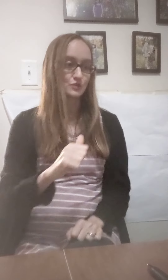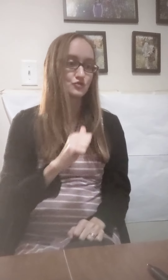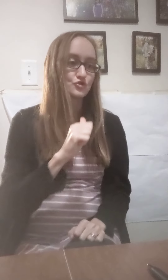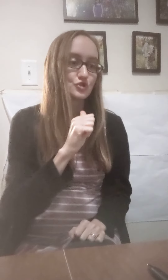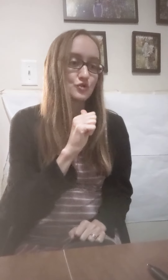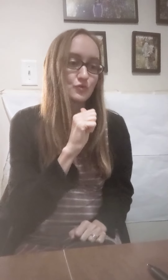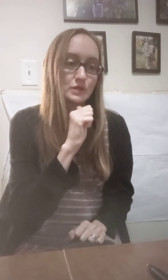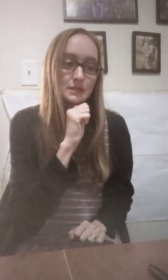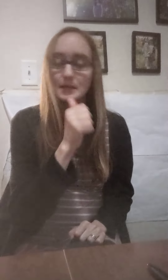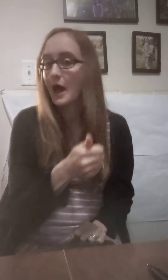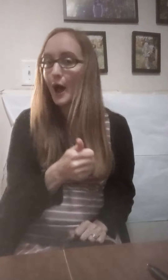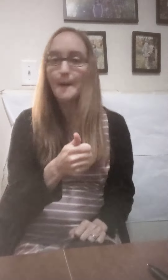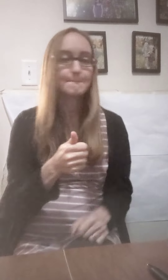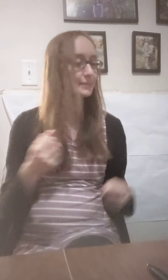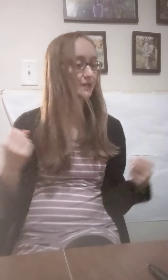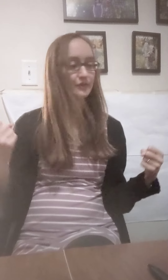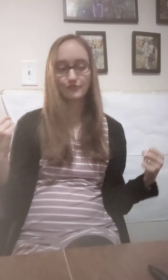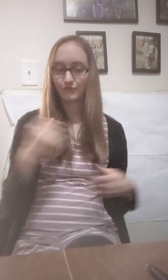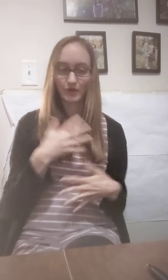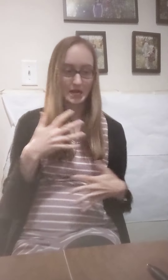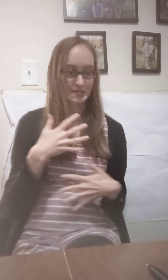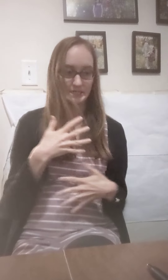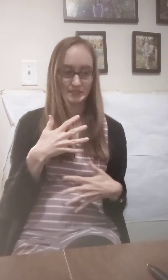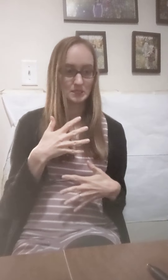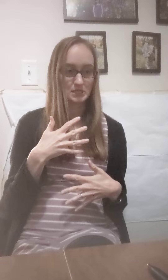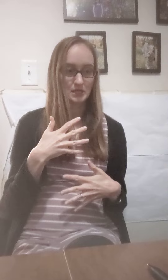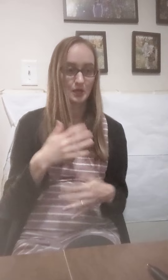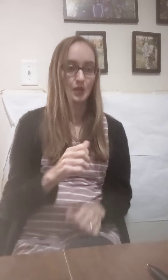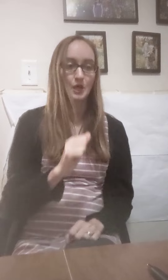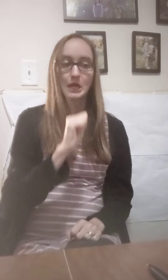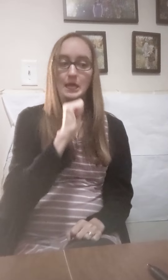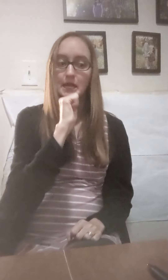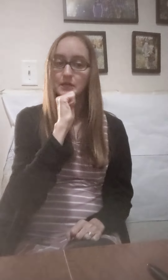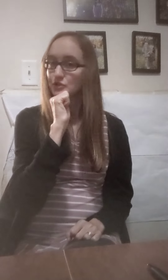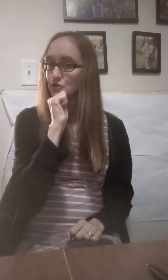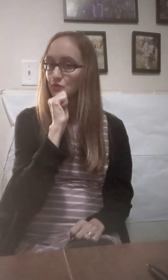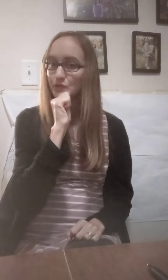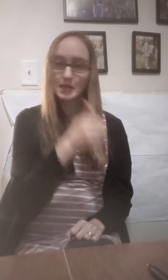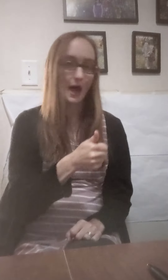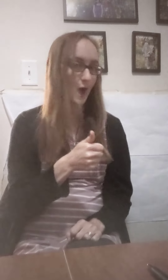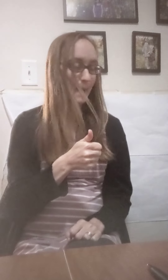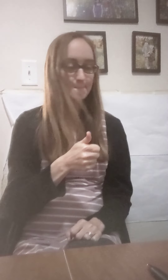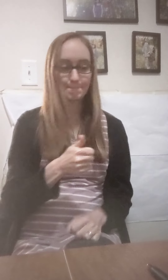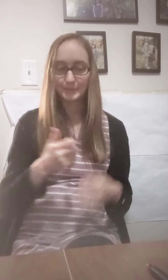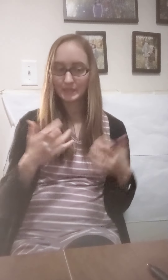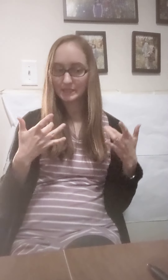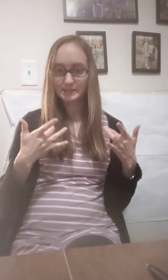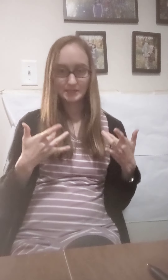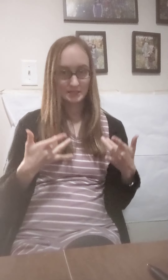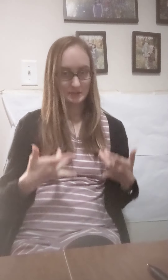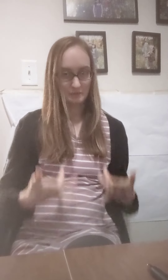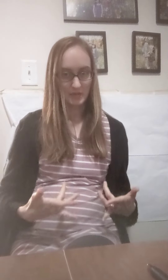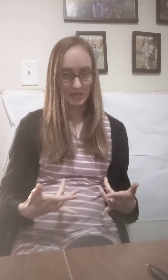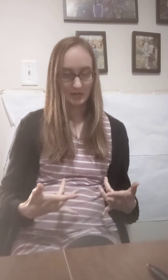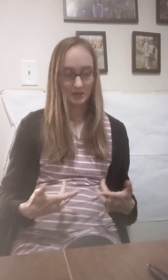do not be frightened, and do not be dismayed,